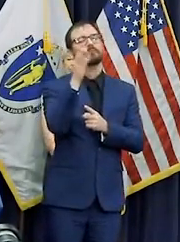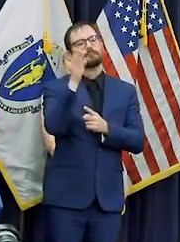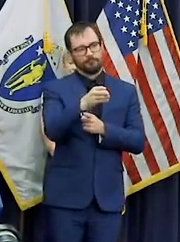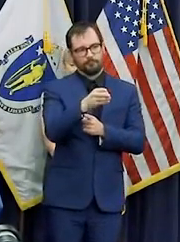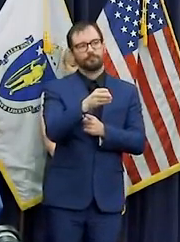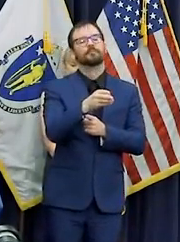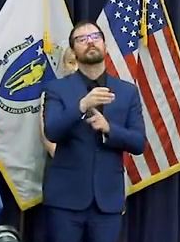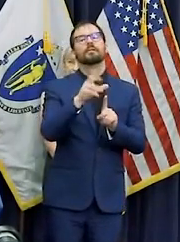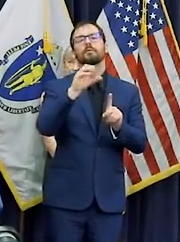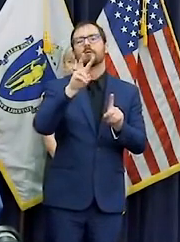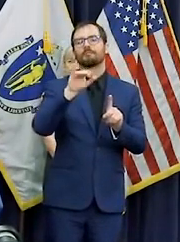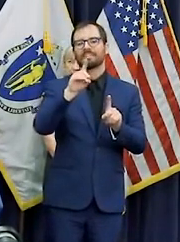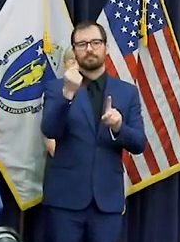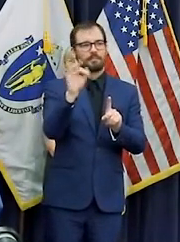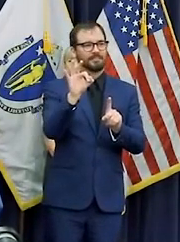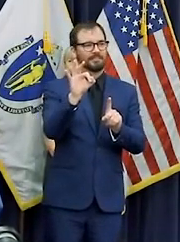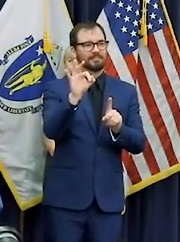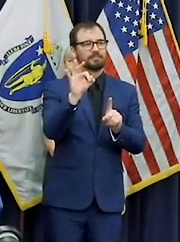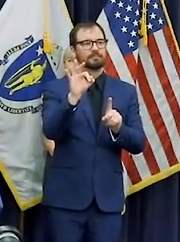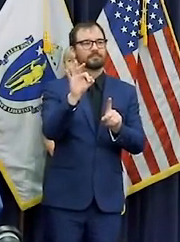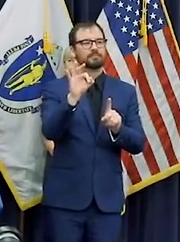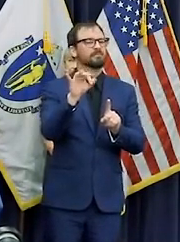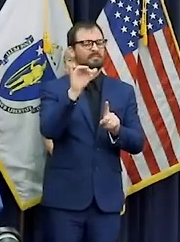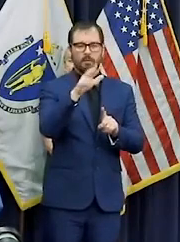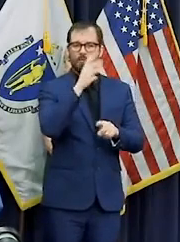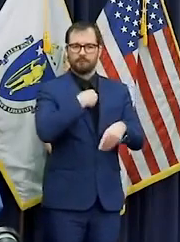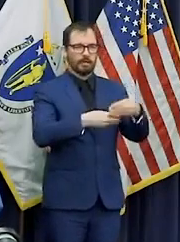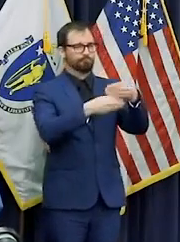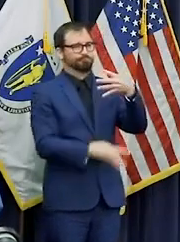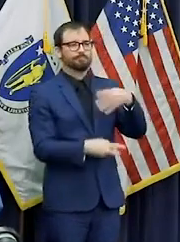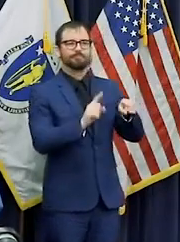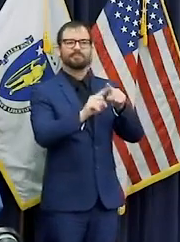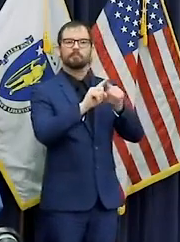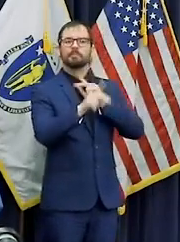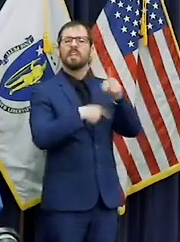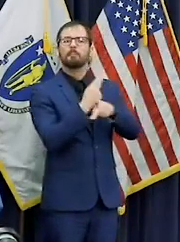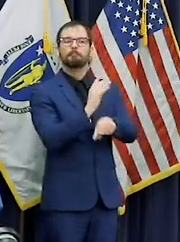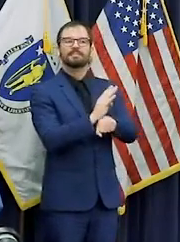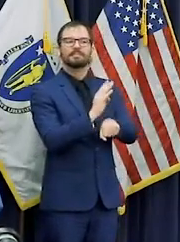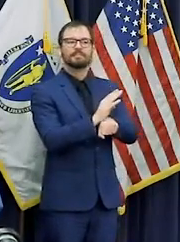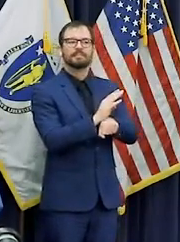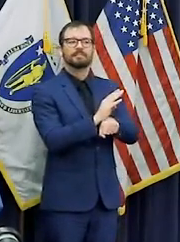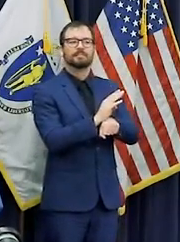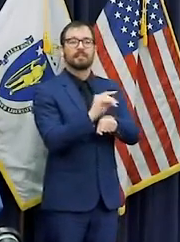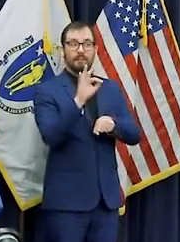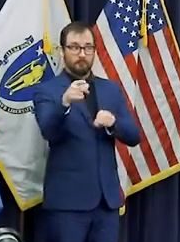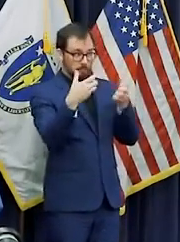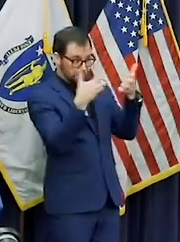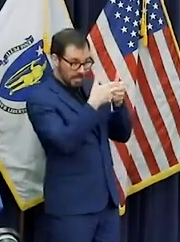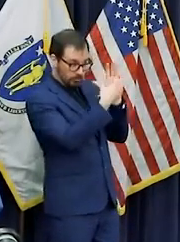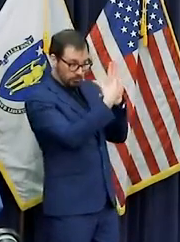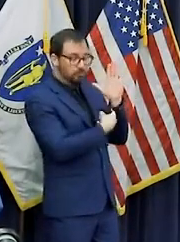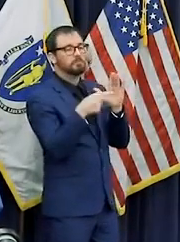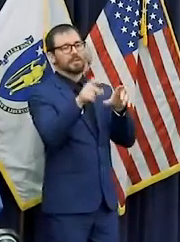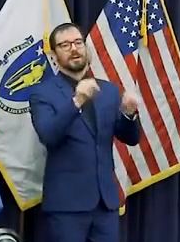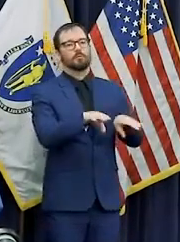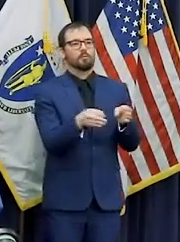Recently, the federal government issued guidance to all 50 states as to what parts of the economy are essential to supporting the